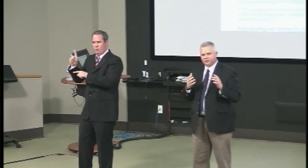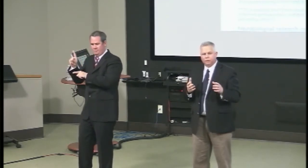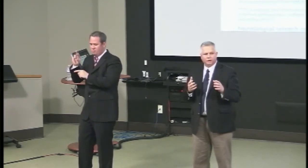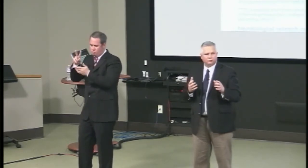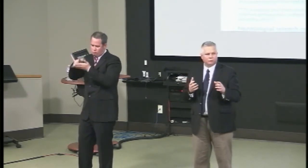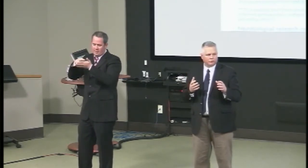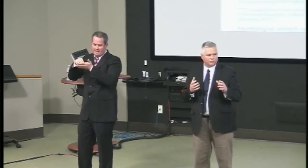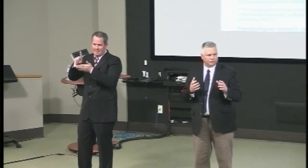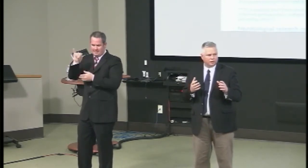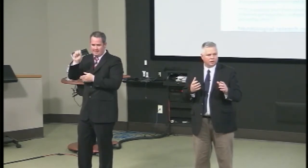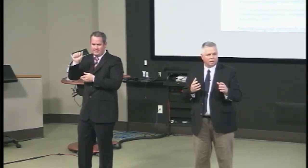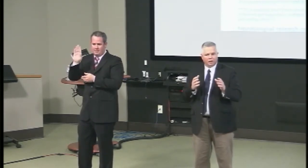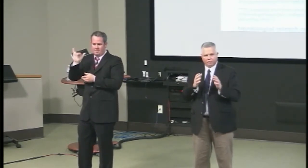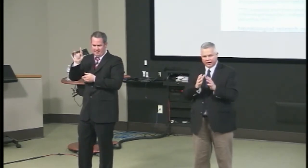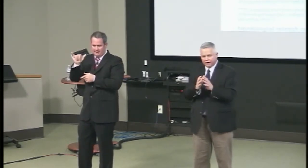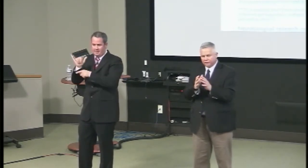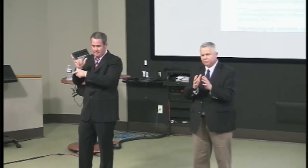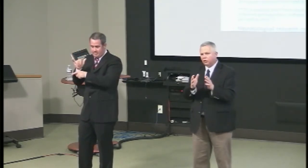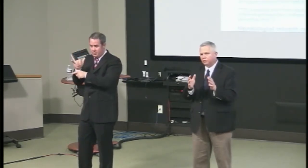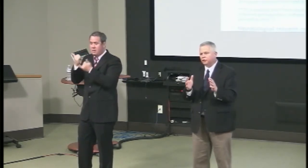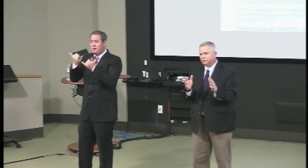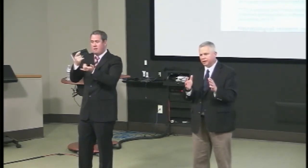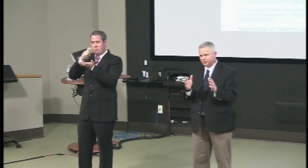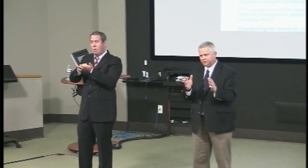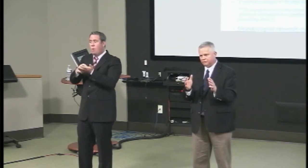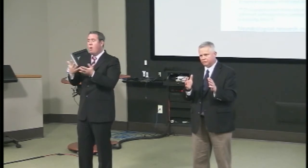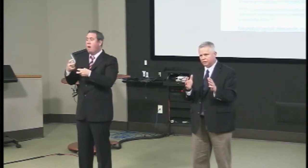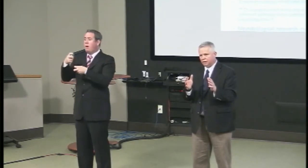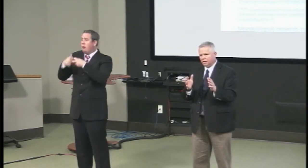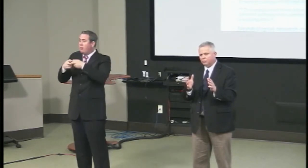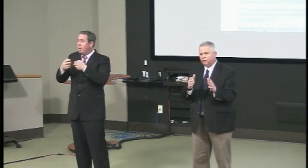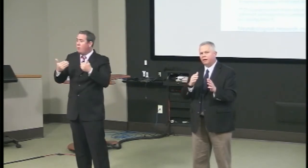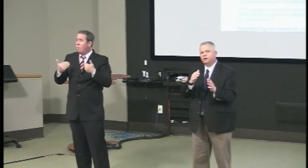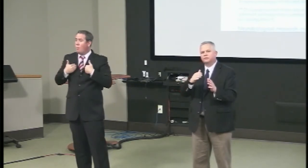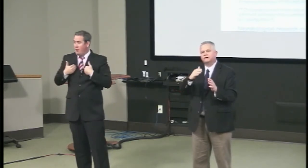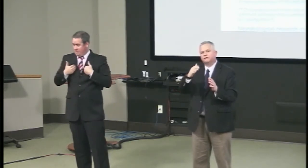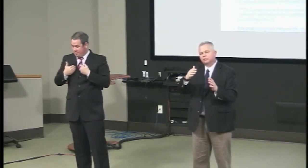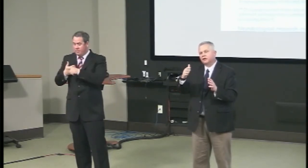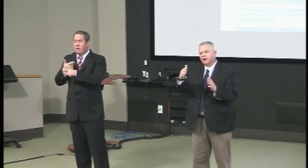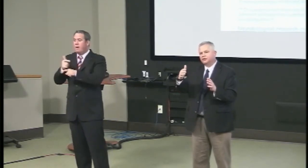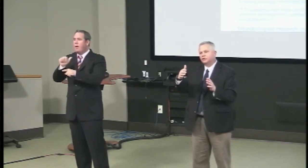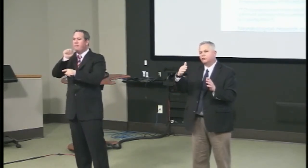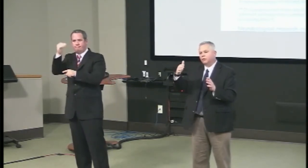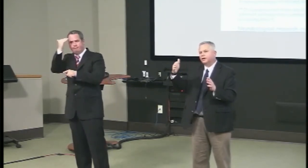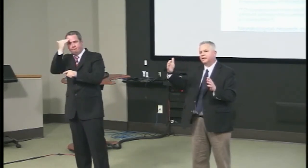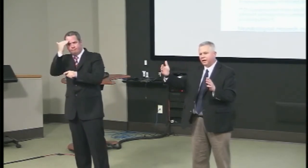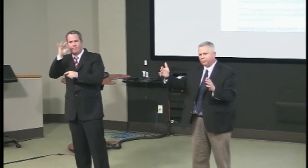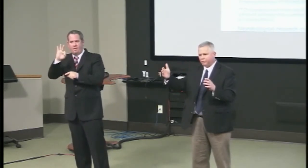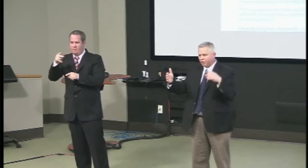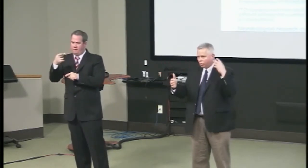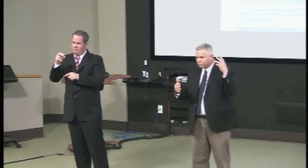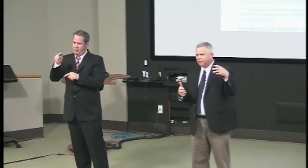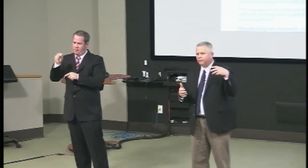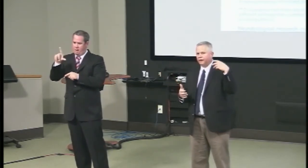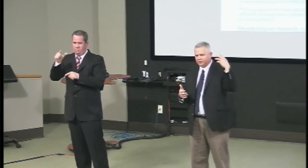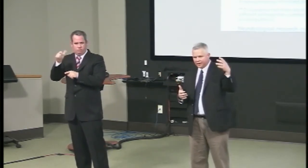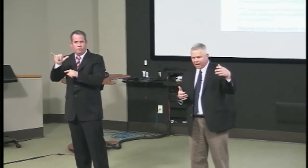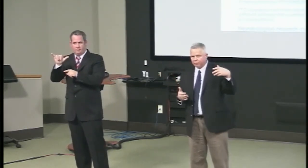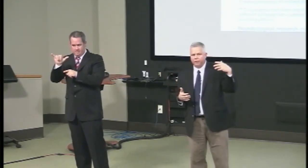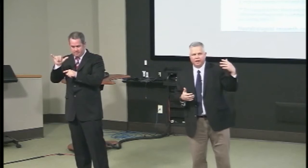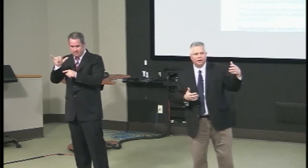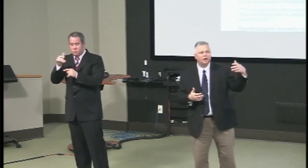understanding that spoken words are made of smaller units. Problems in phonological working memory, holding